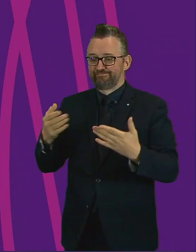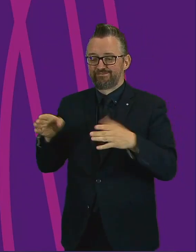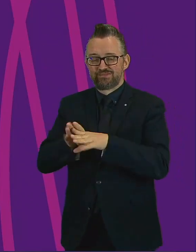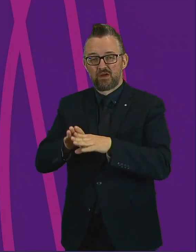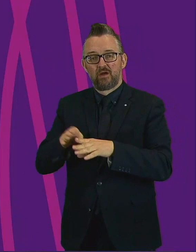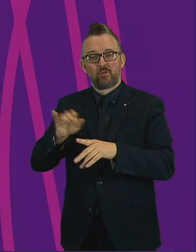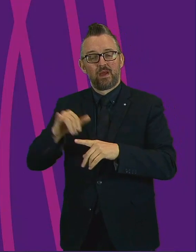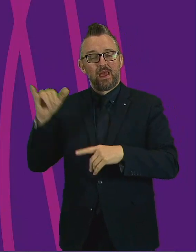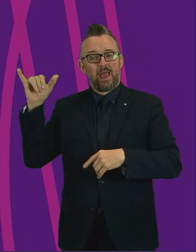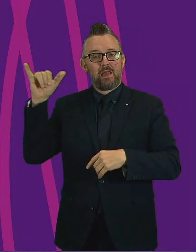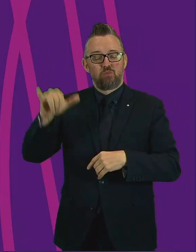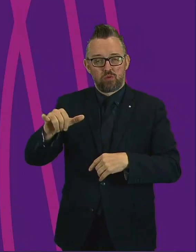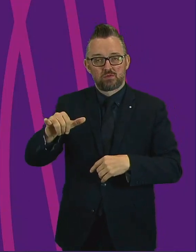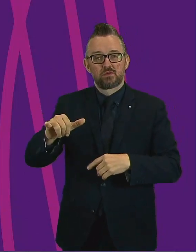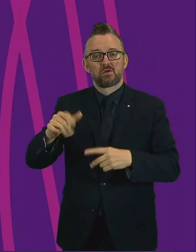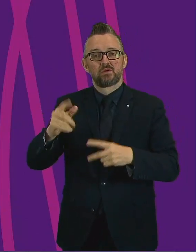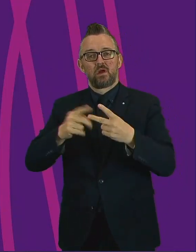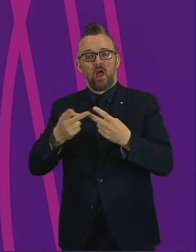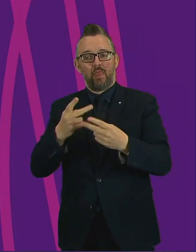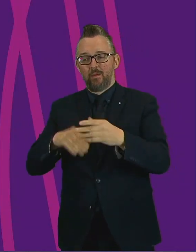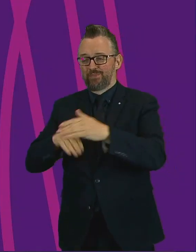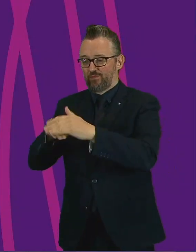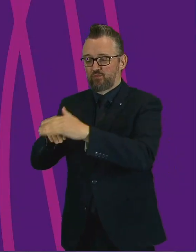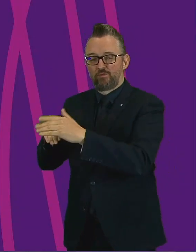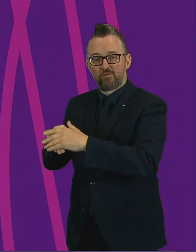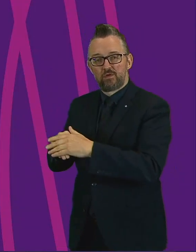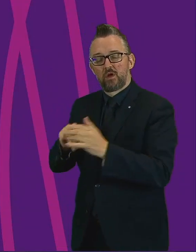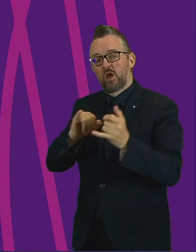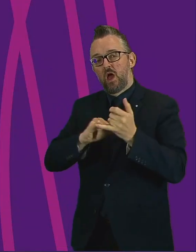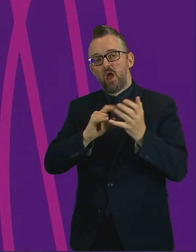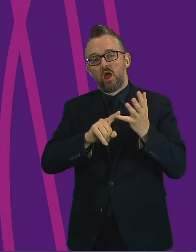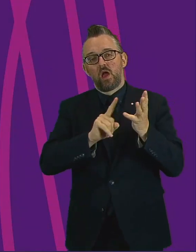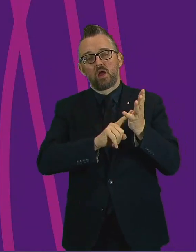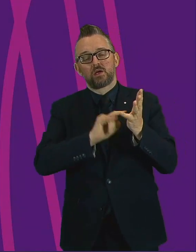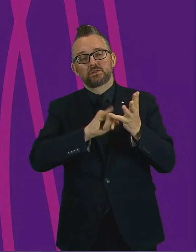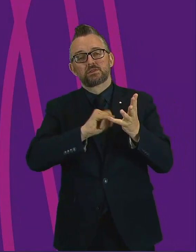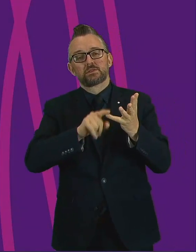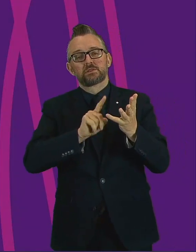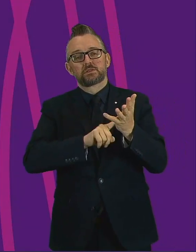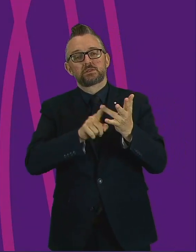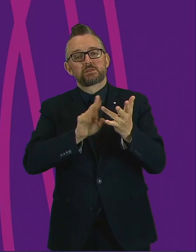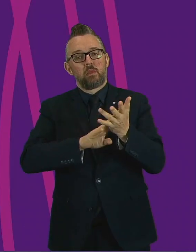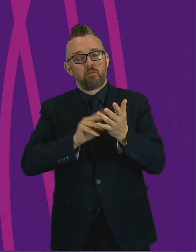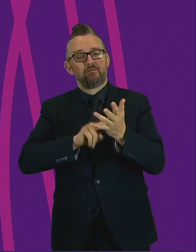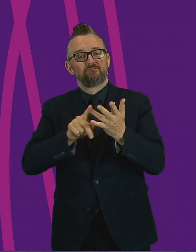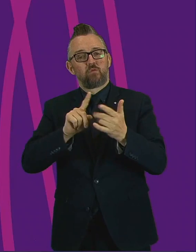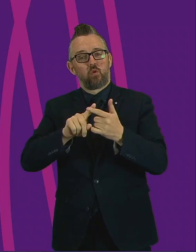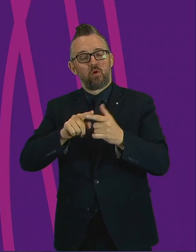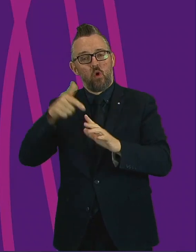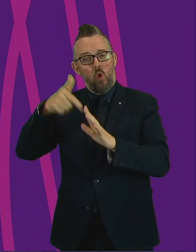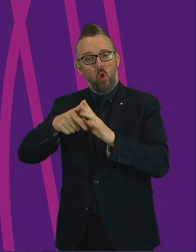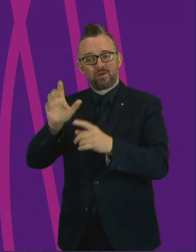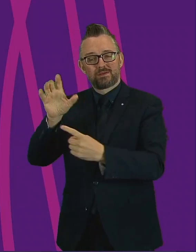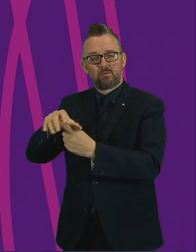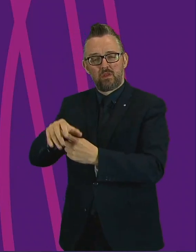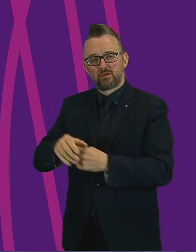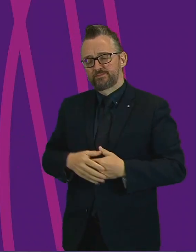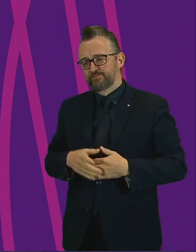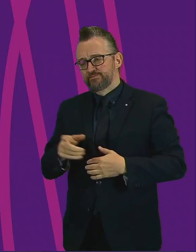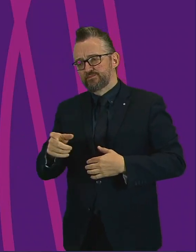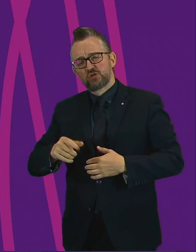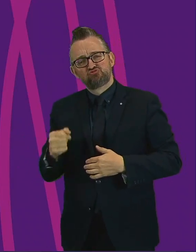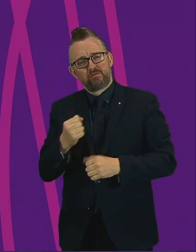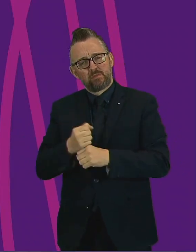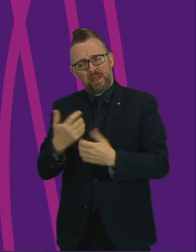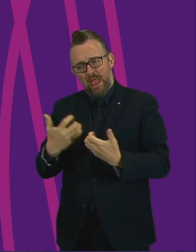Scatstow Airport and other redundancies at the Sullomvoe oil terminal. What can the Scottish Government do to prevent these job